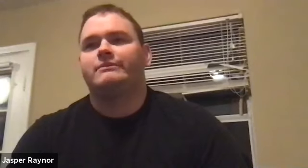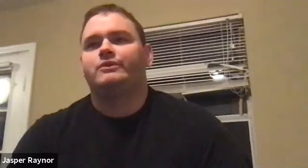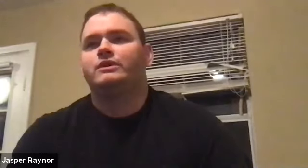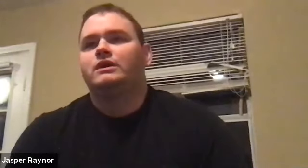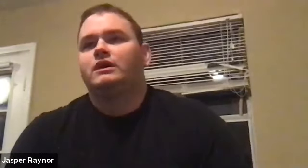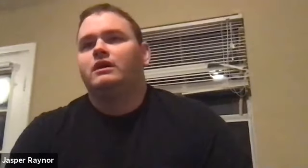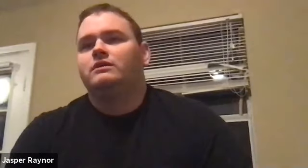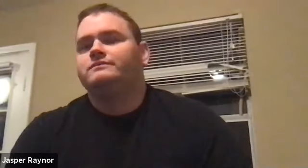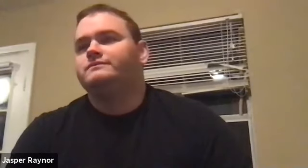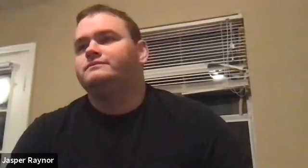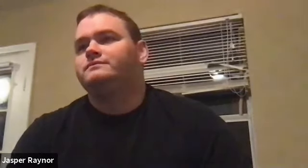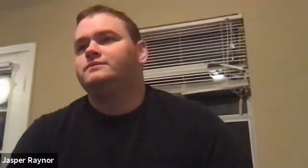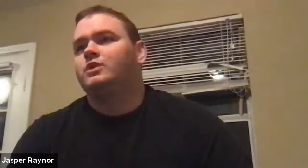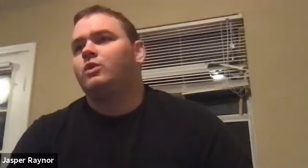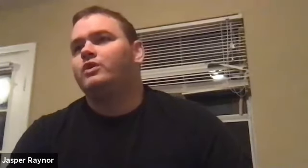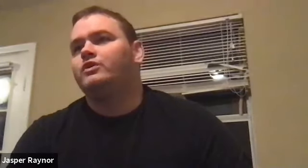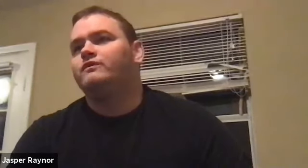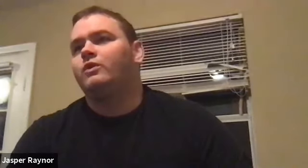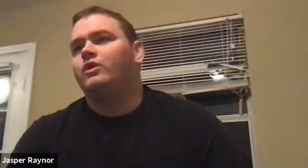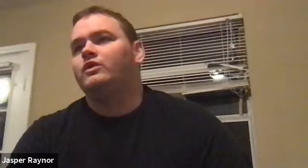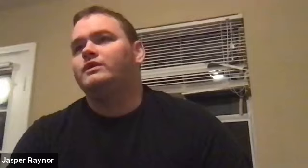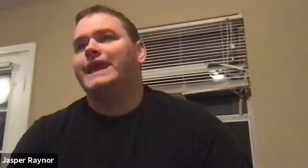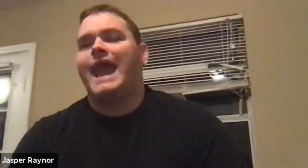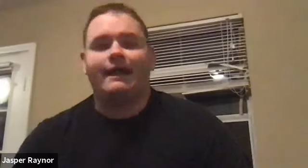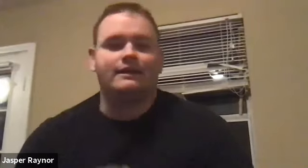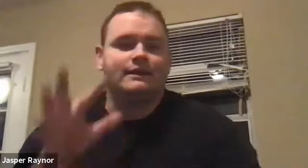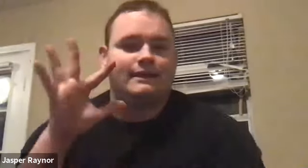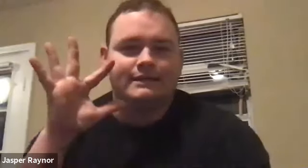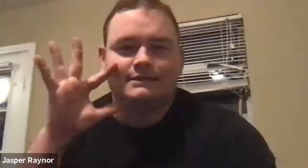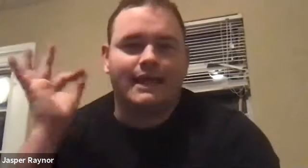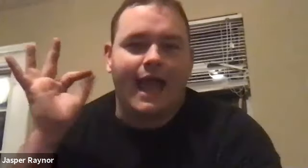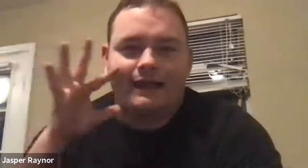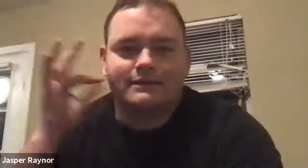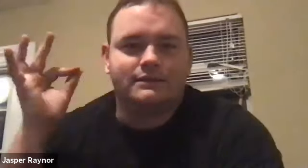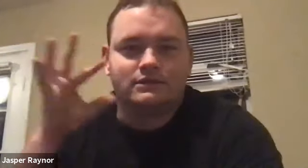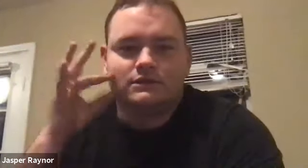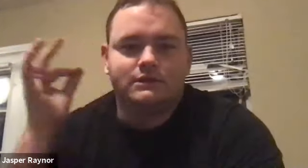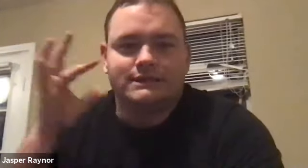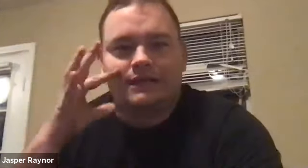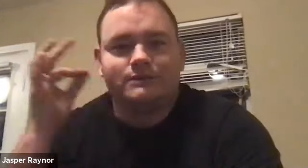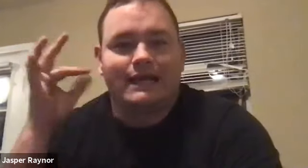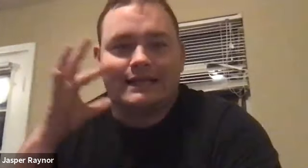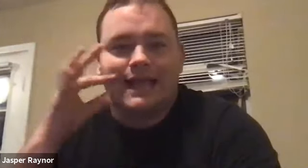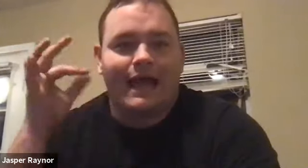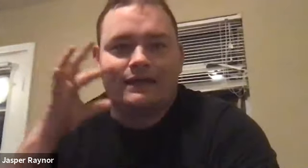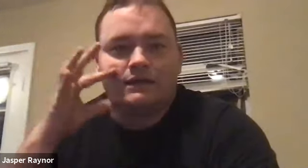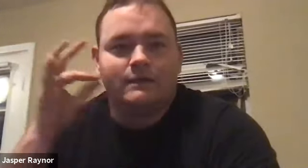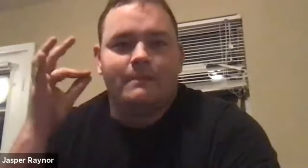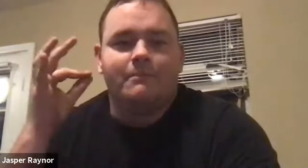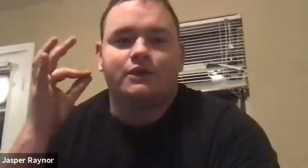example, the word for cat is cat. That's how you sign cat. But you